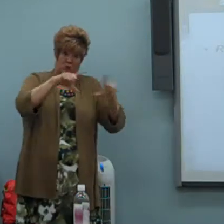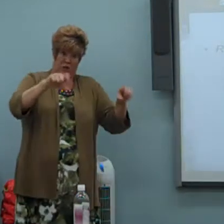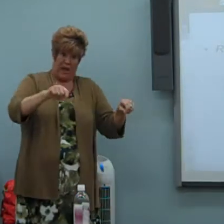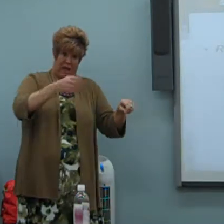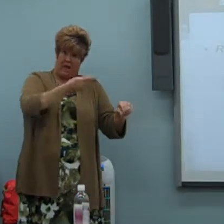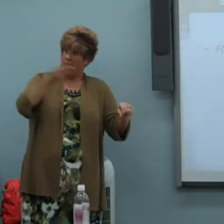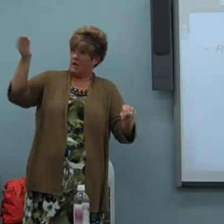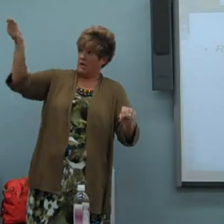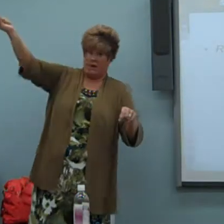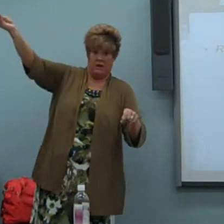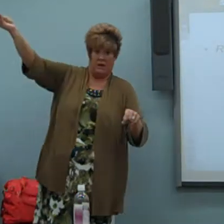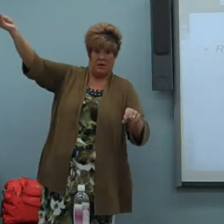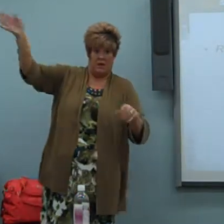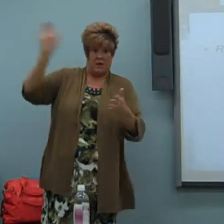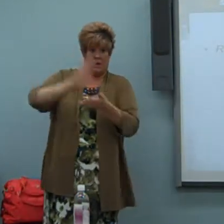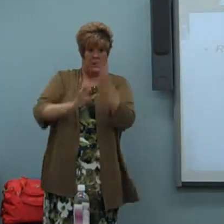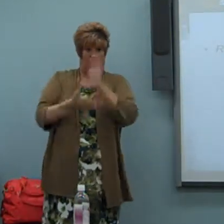that we had to write checks for and pay back.